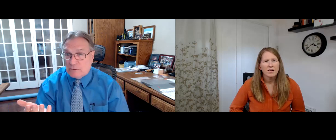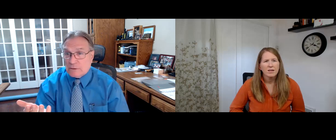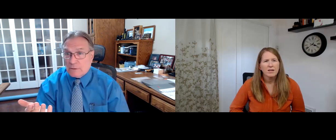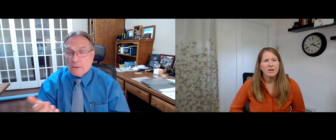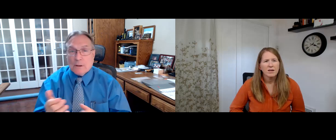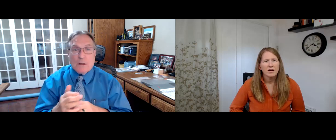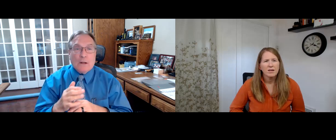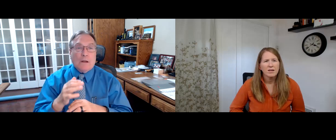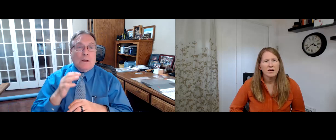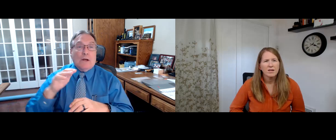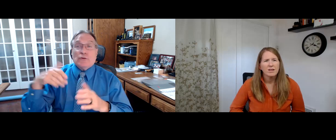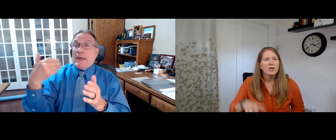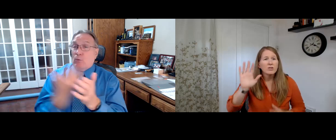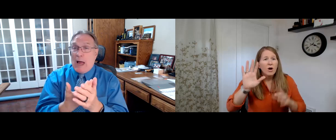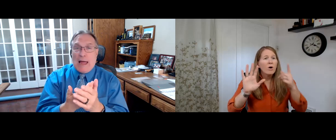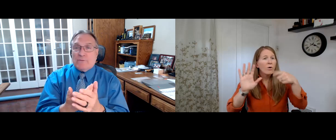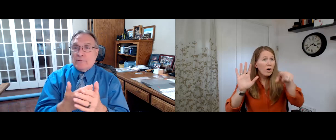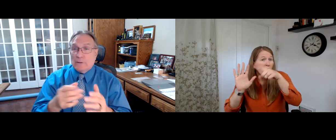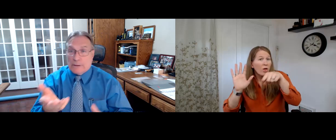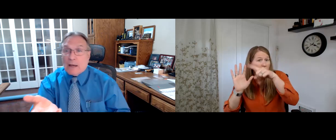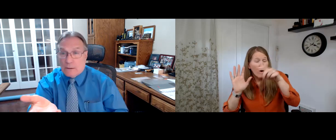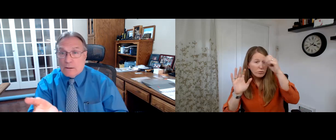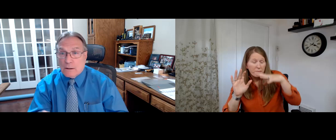reason. So they arrive, yeah.